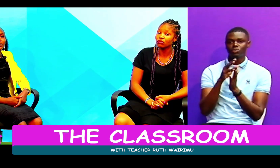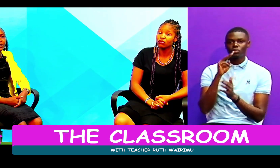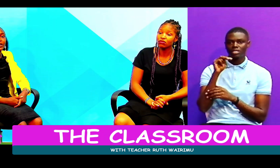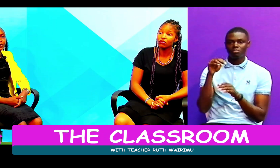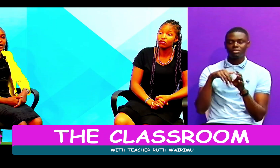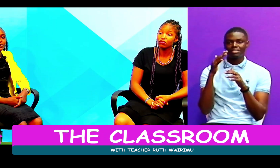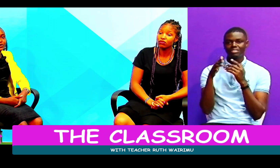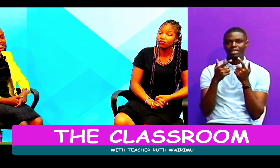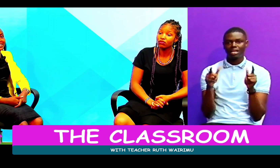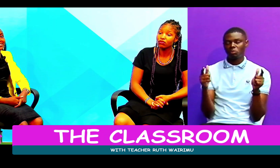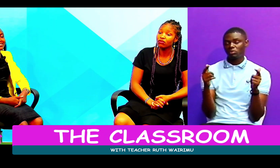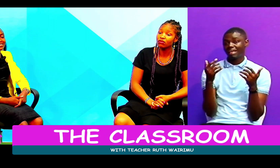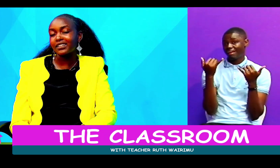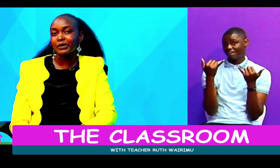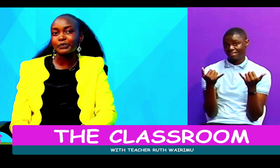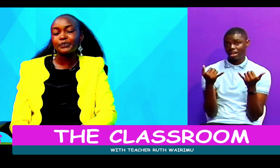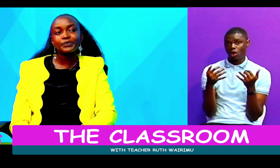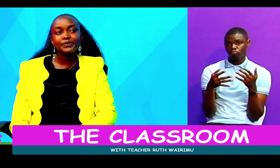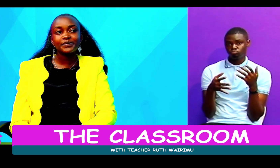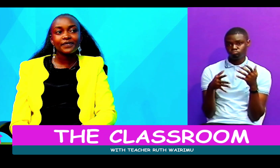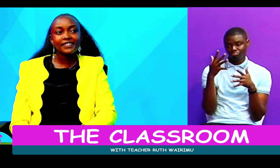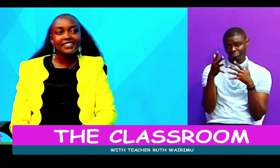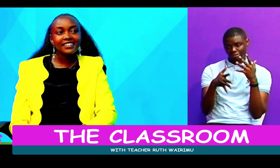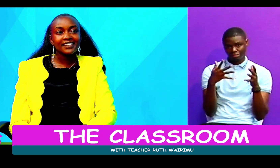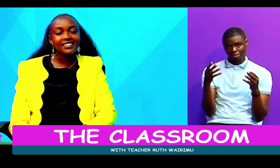because for now I know how to sign. Yeah.